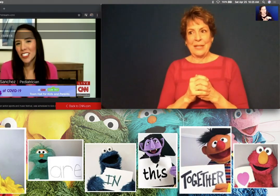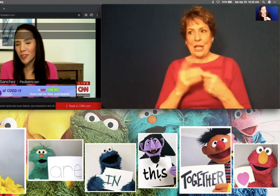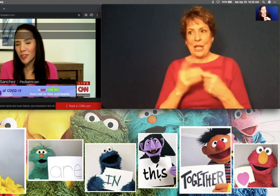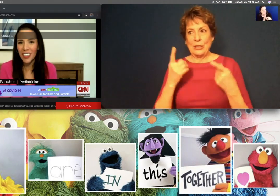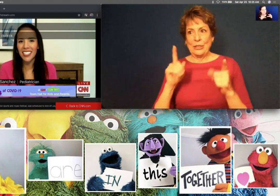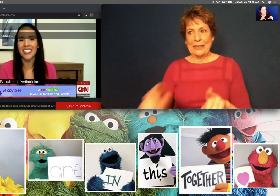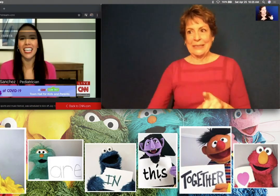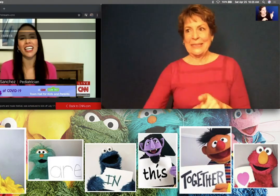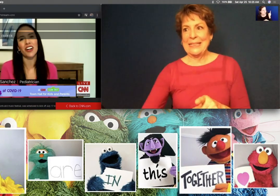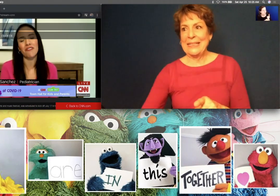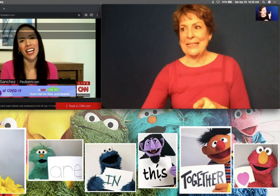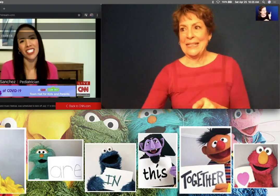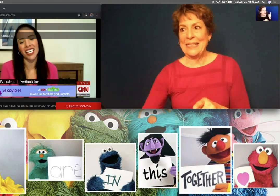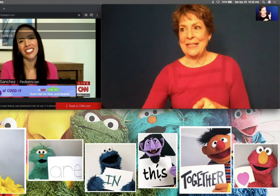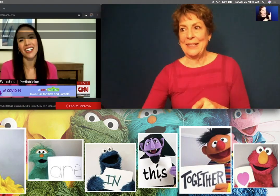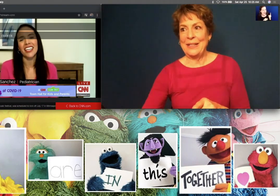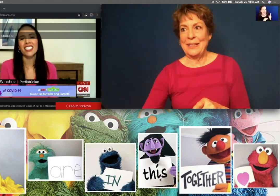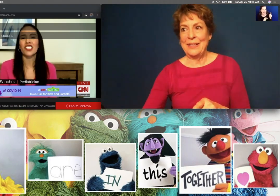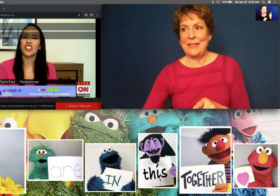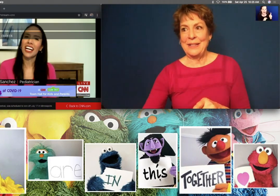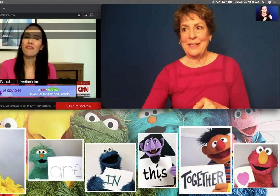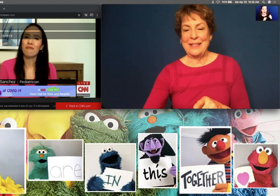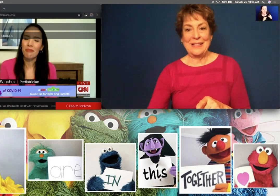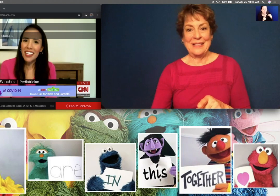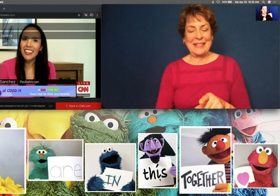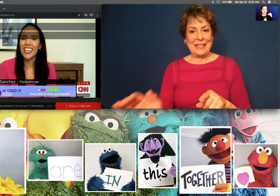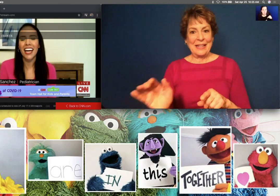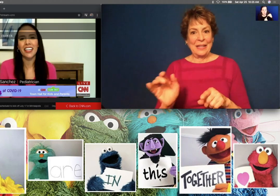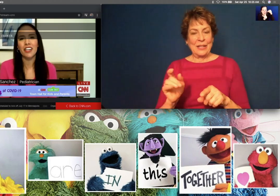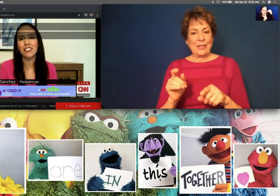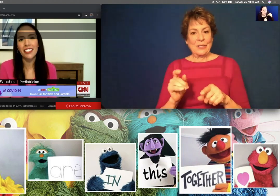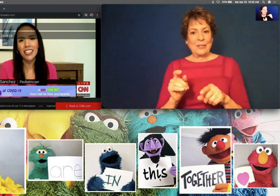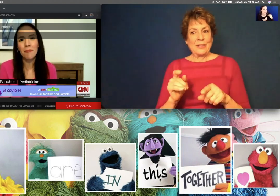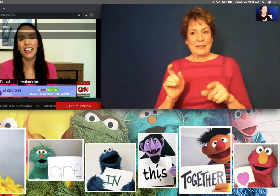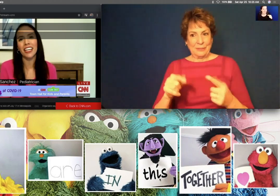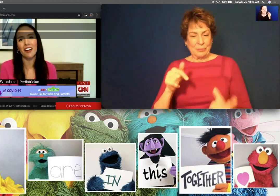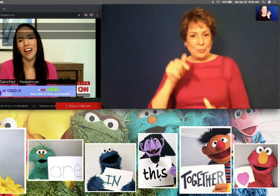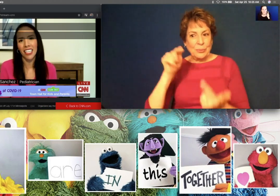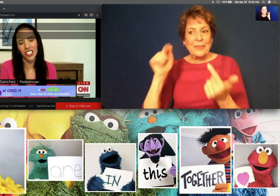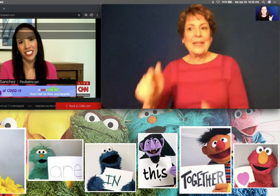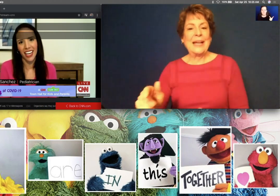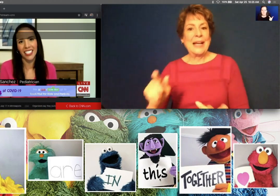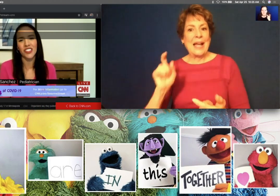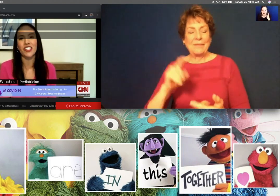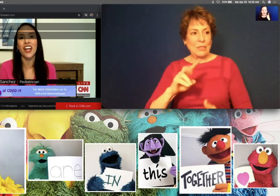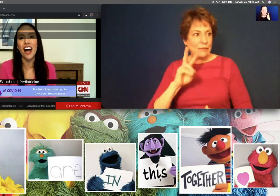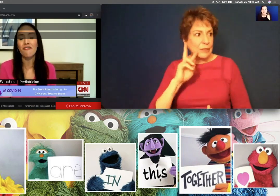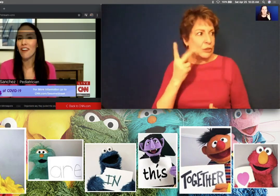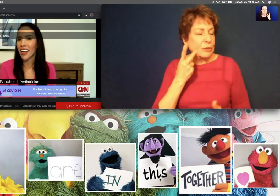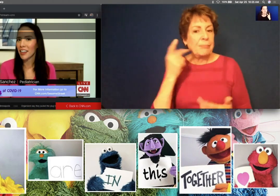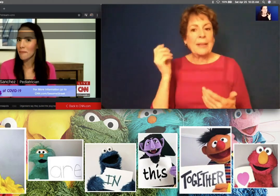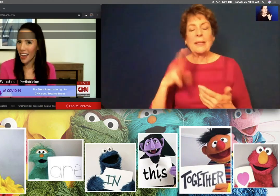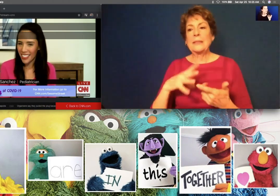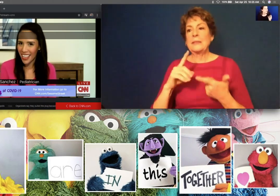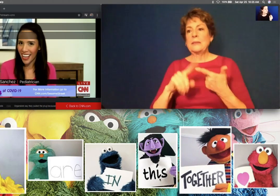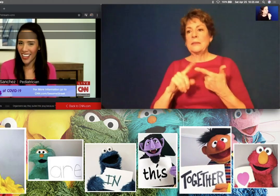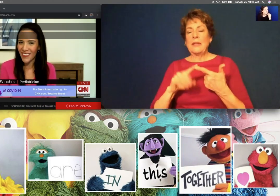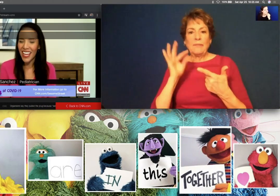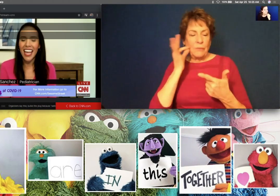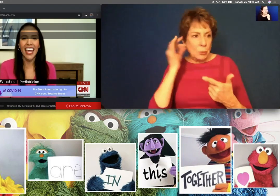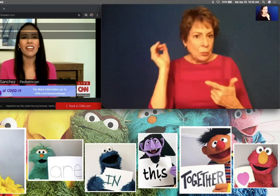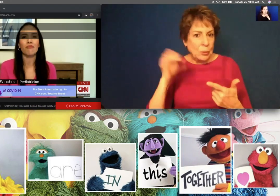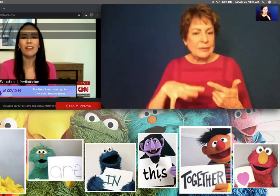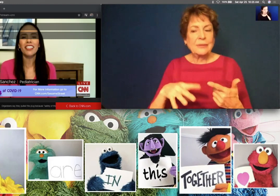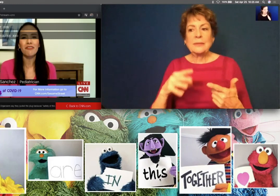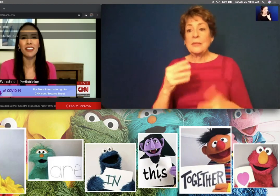I 100% agree with Cookie Monster, and good morning to everyone. We really, really need to try to eat all our smoothies, to eat